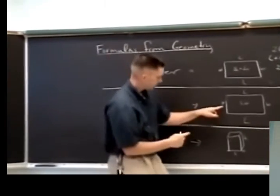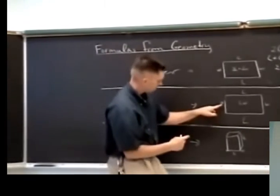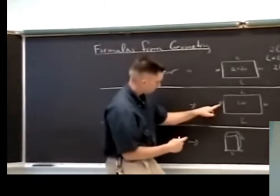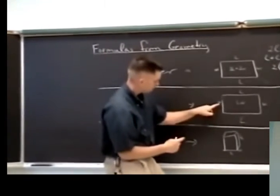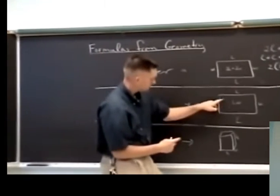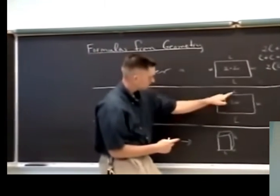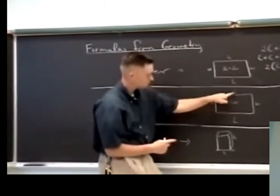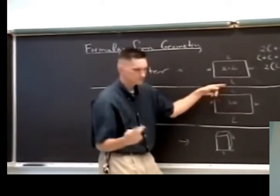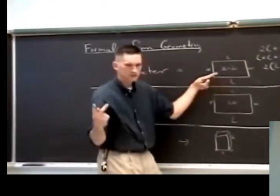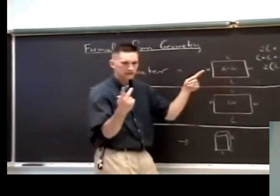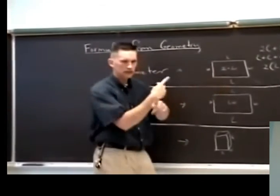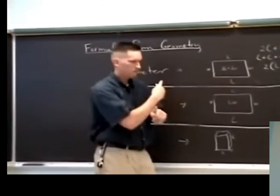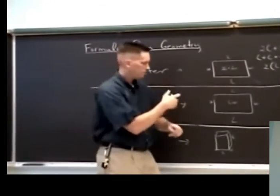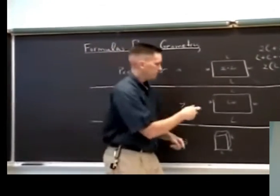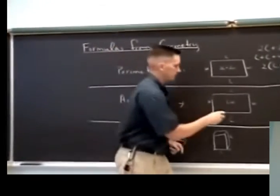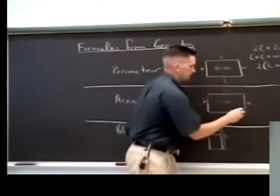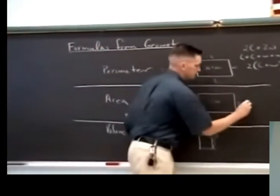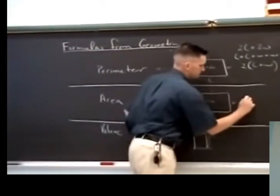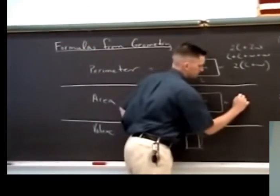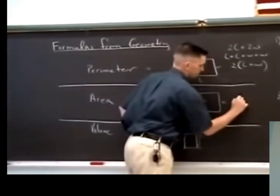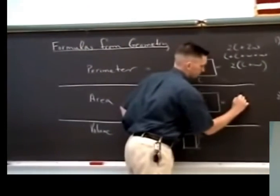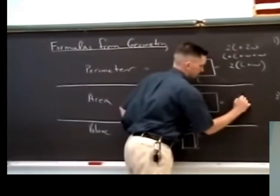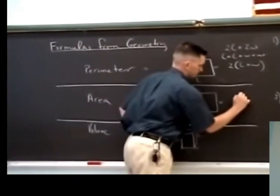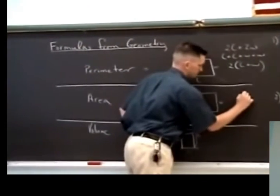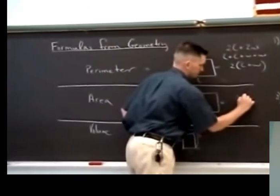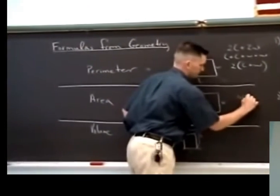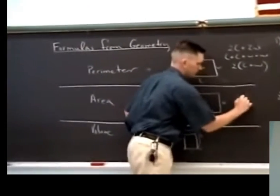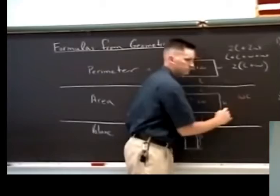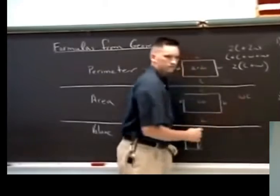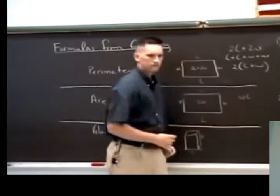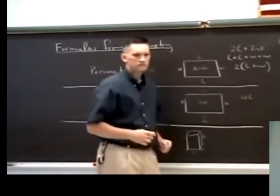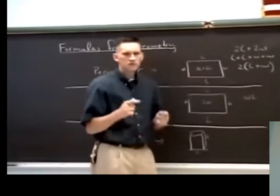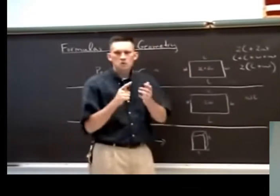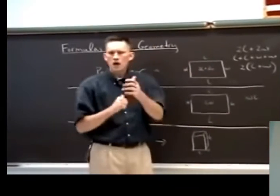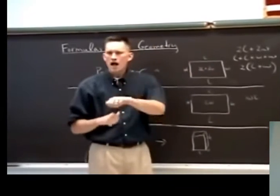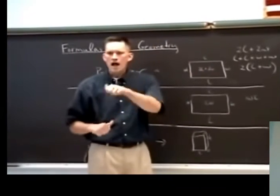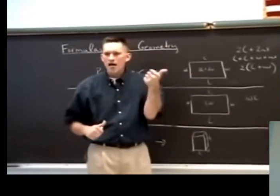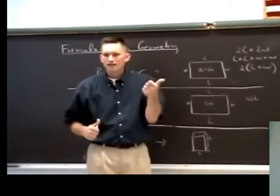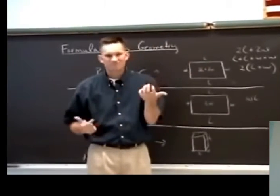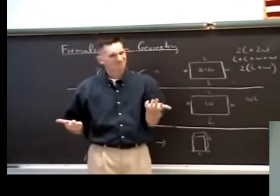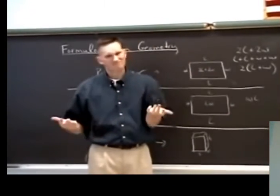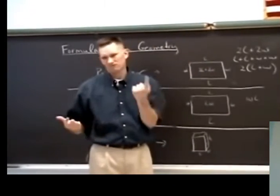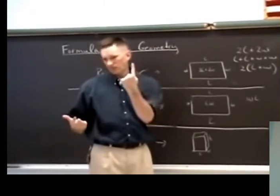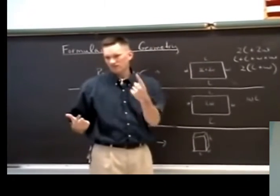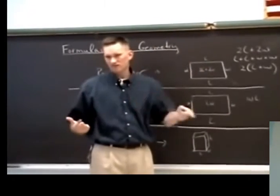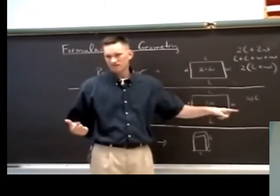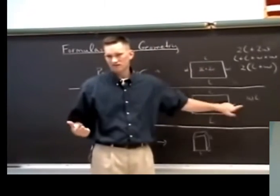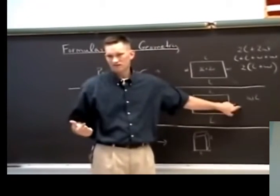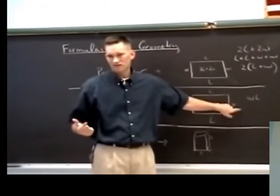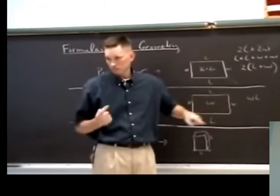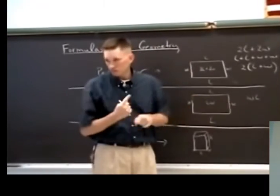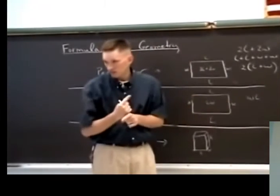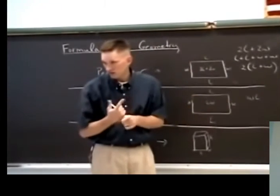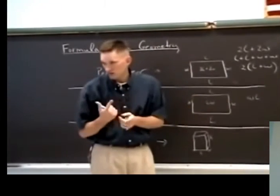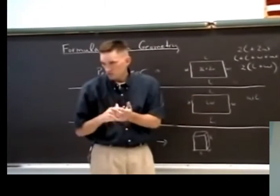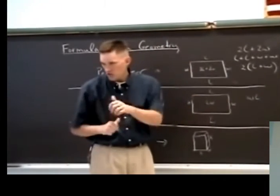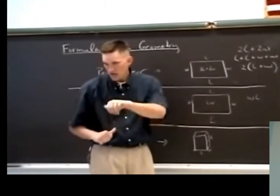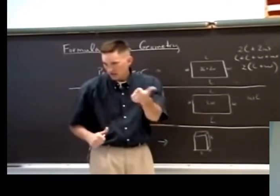to the area of something. You would multiply the length times the width. That's it. There's only one way to find